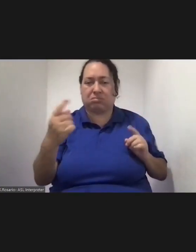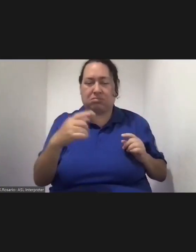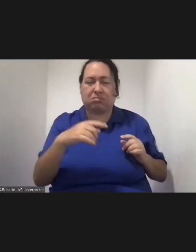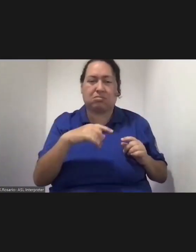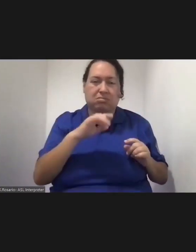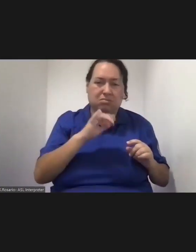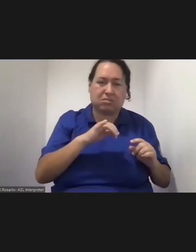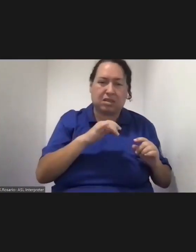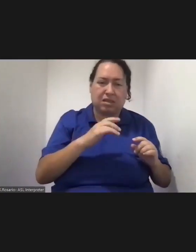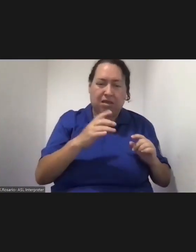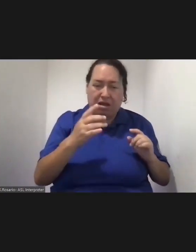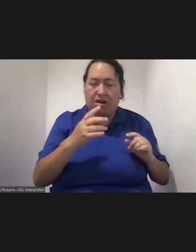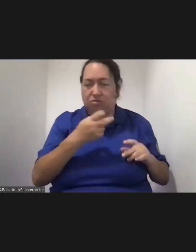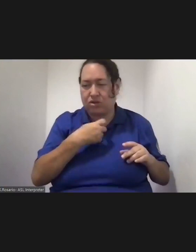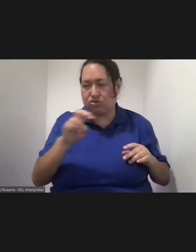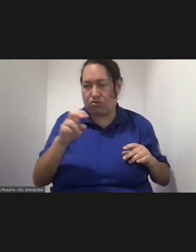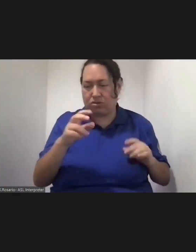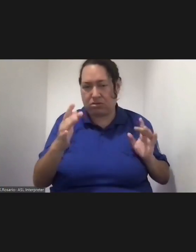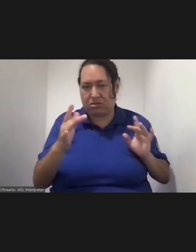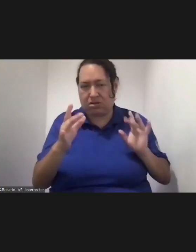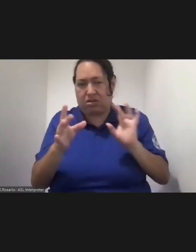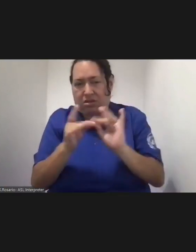transmission within this group.